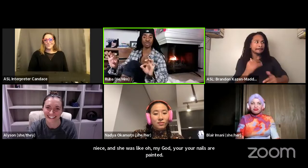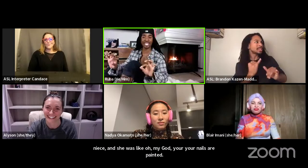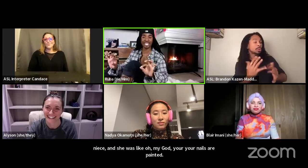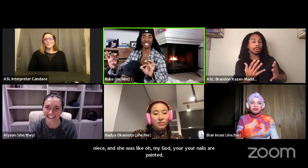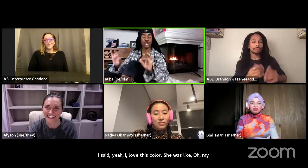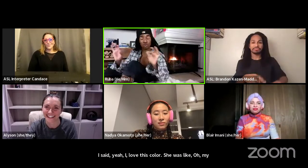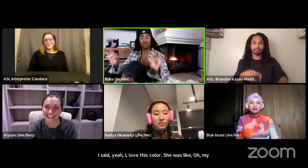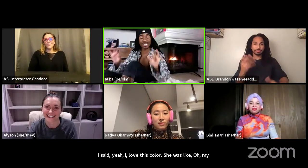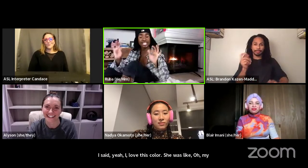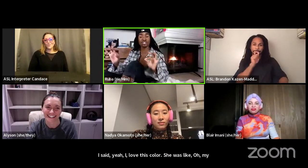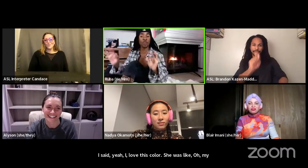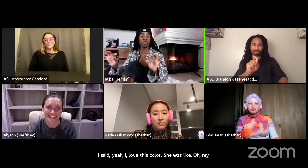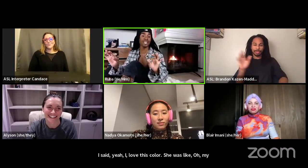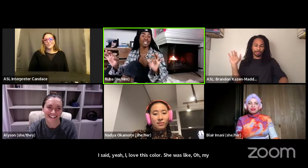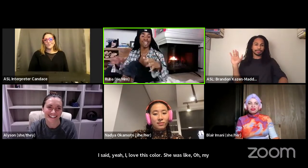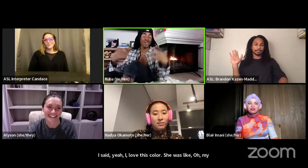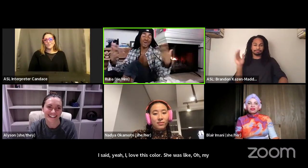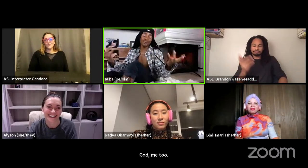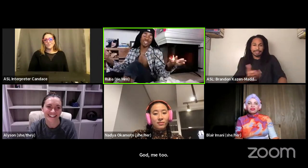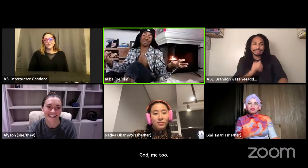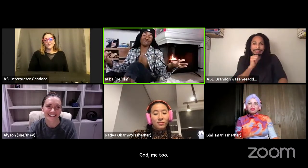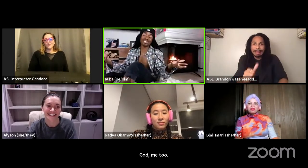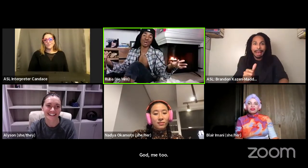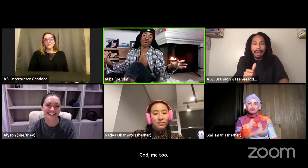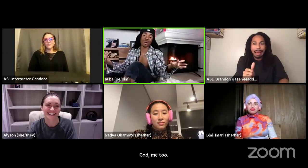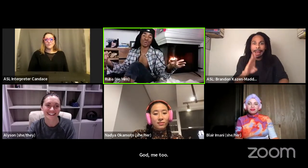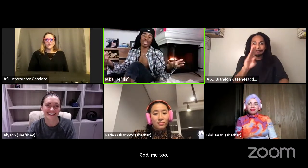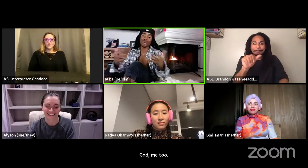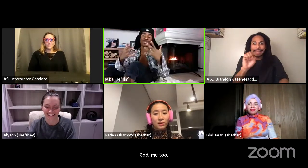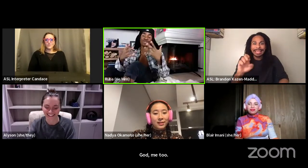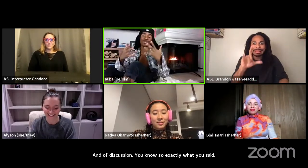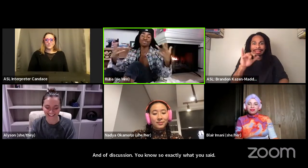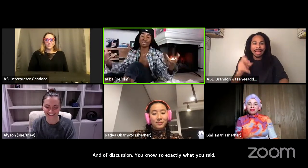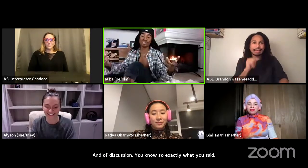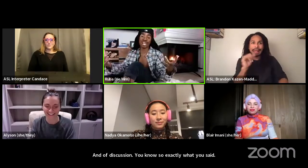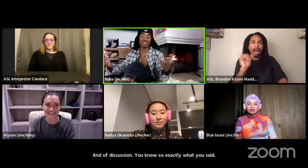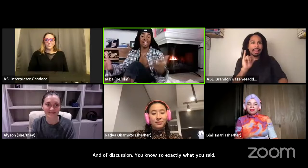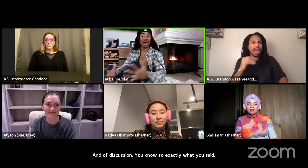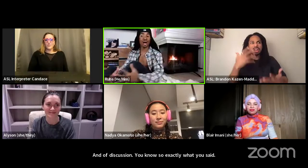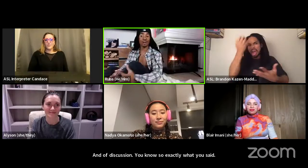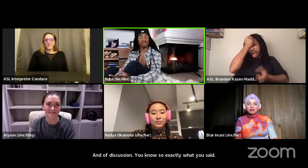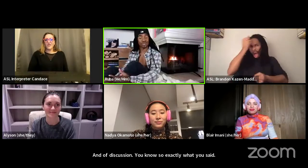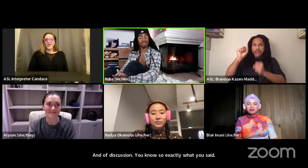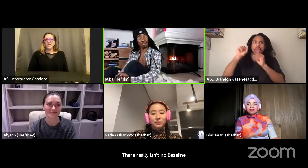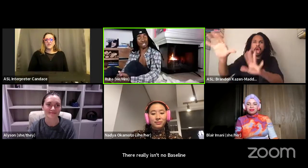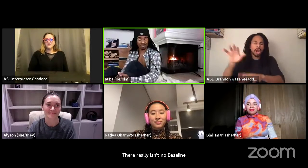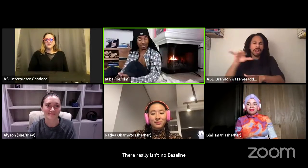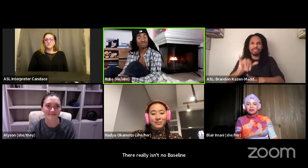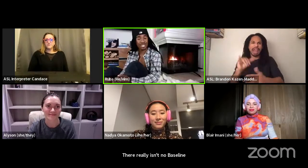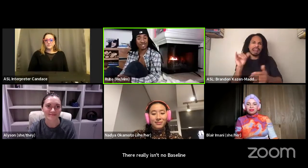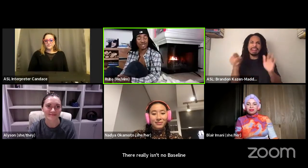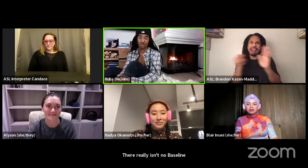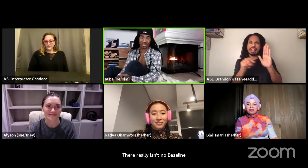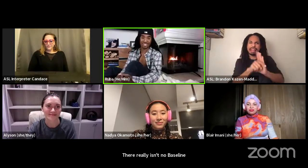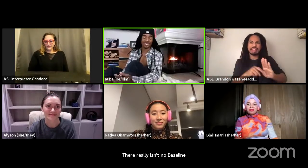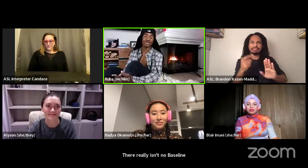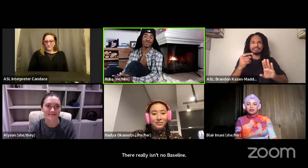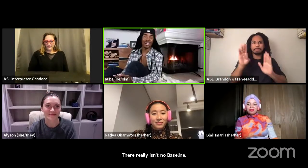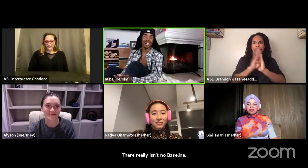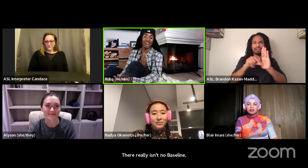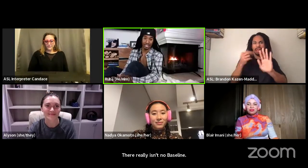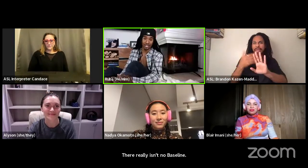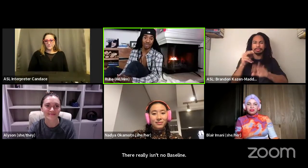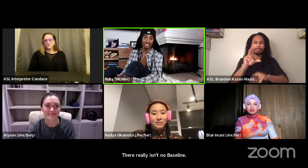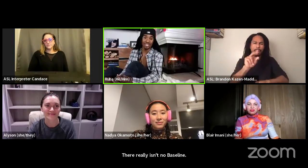exactly what you said, there really is no baseline when it comes to young people. You know, you're just living your life. But if you somewhat have to explain your queerness